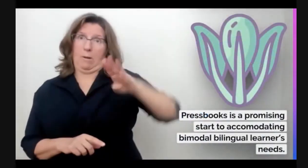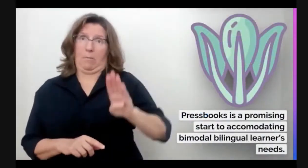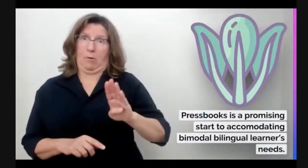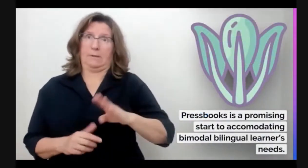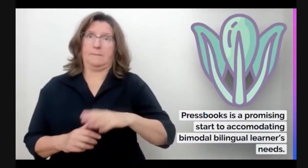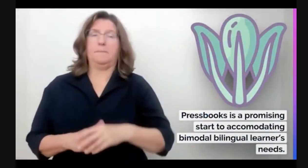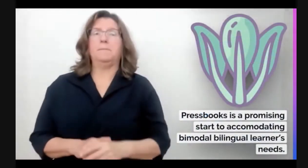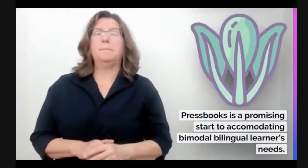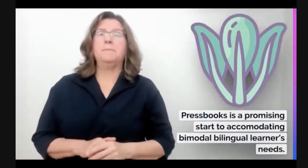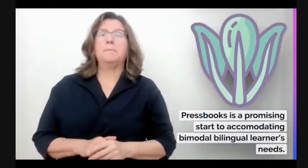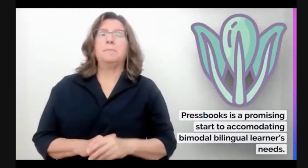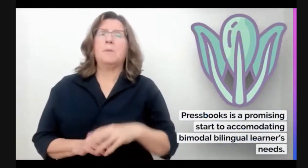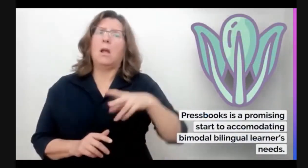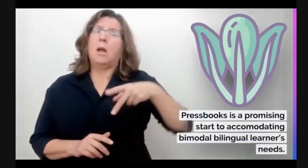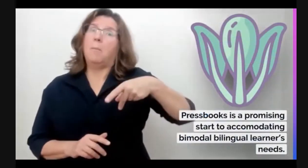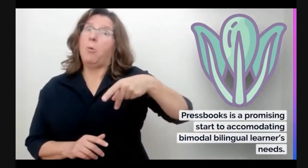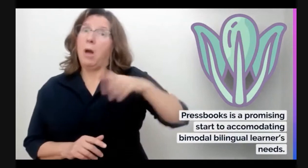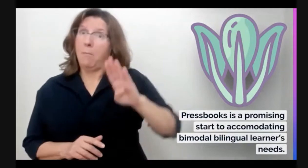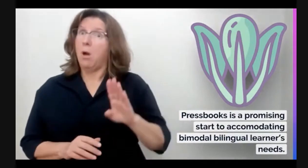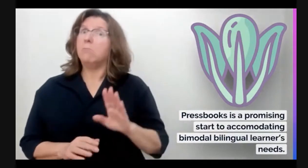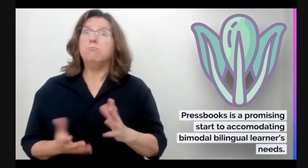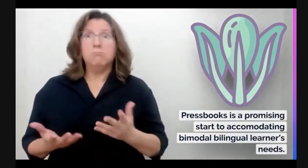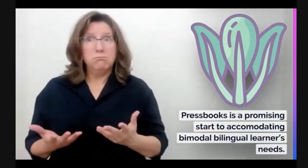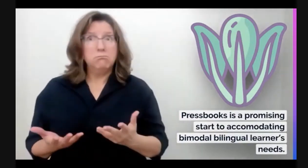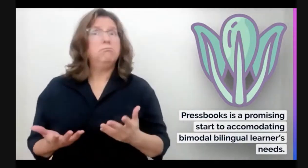Let's go back to PressBooks.